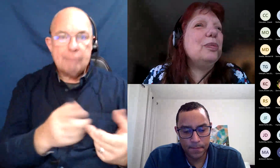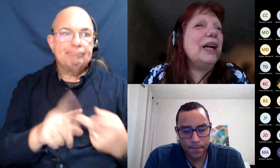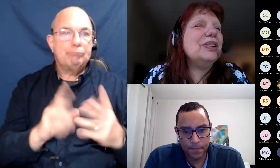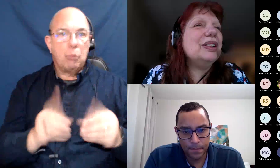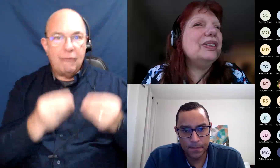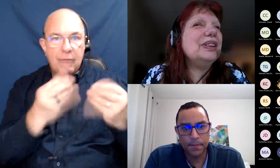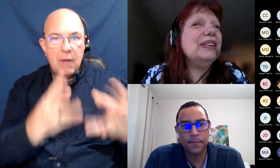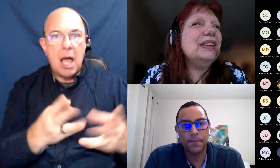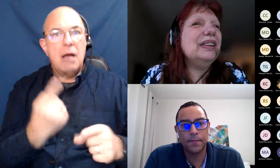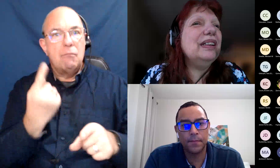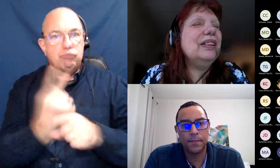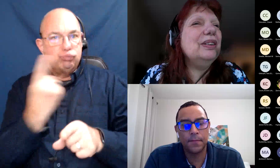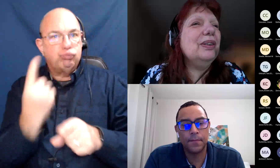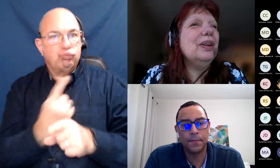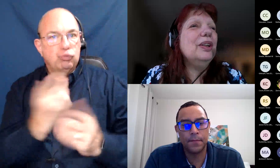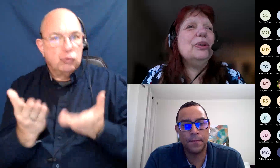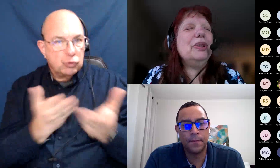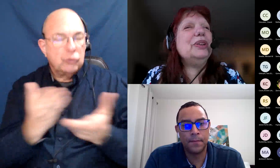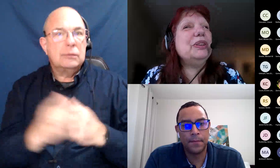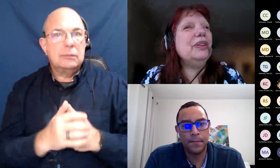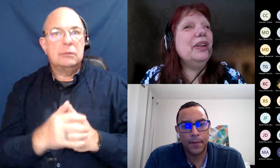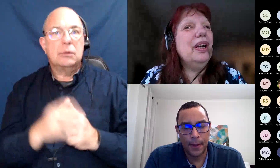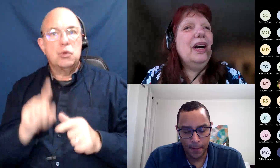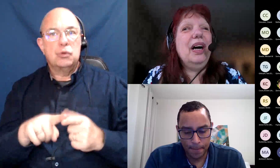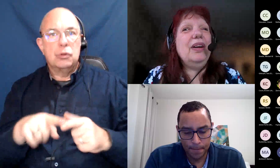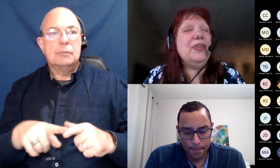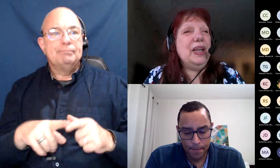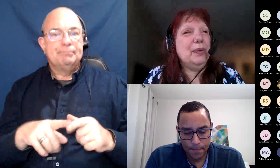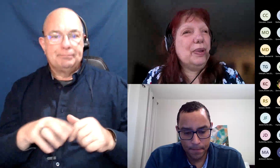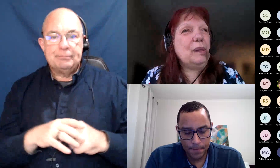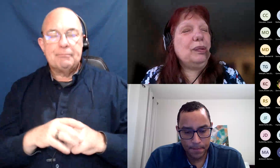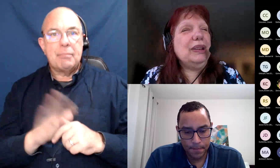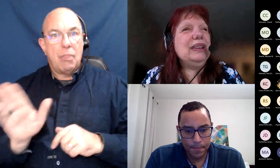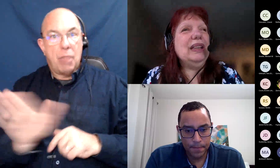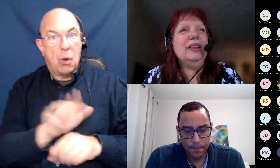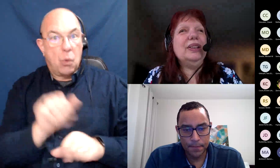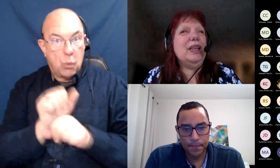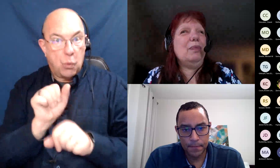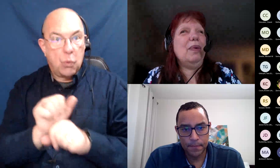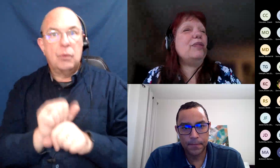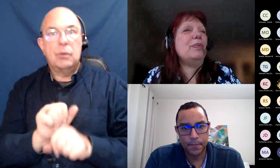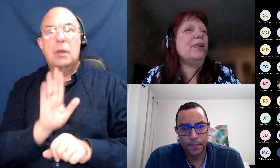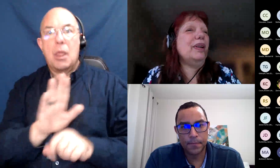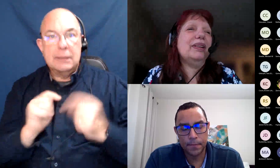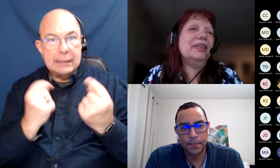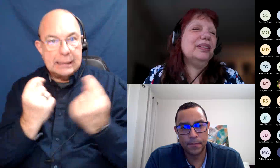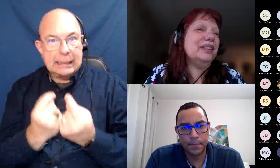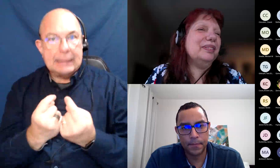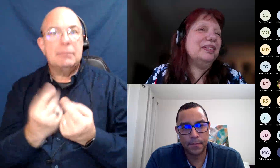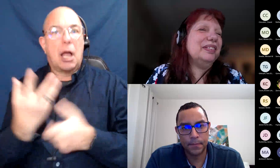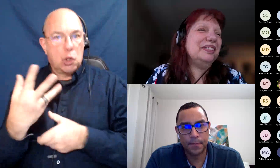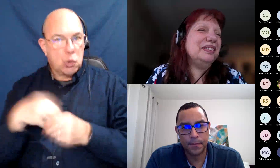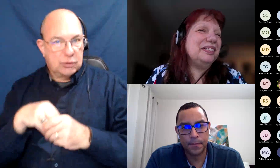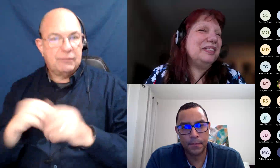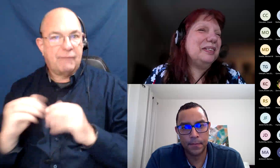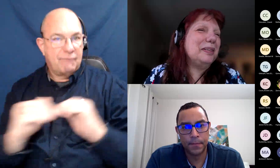can do, practical things that they can do to ensure their workplace, their team is more